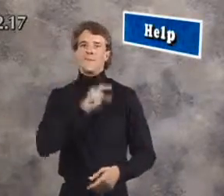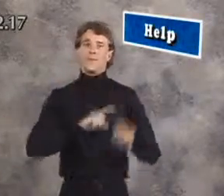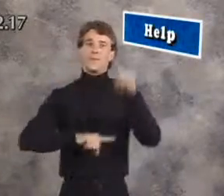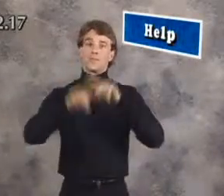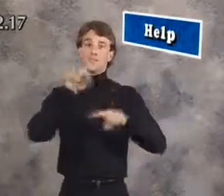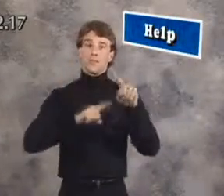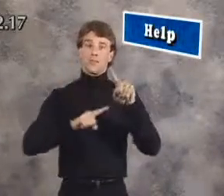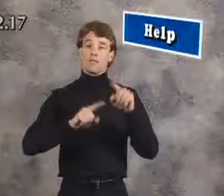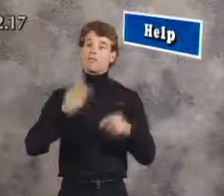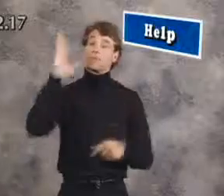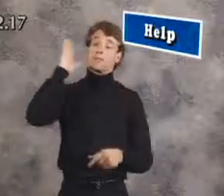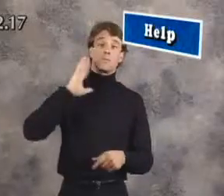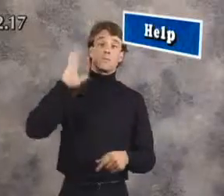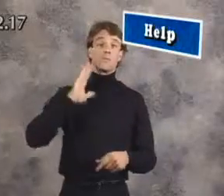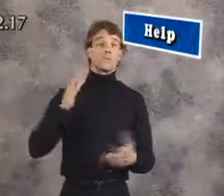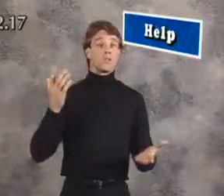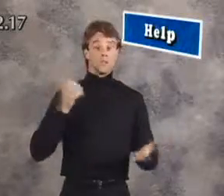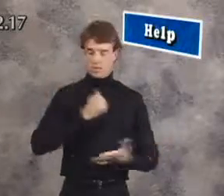Long ago, this was the sign,